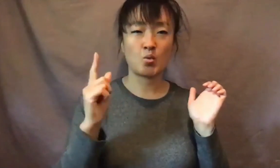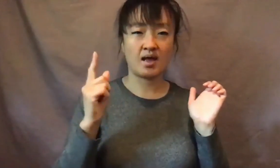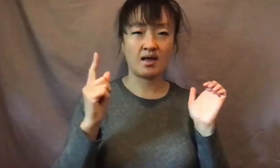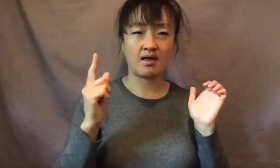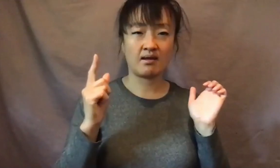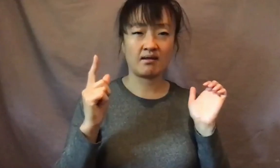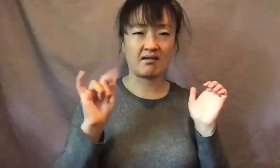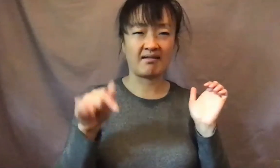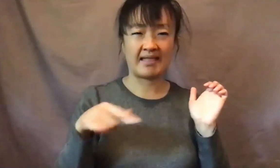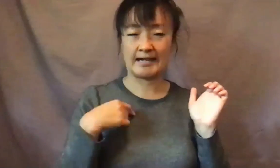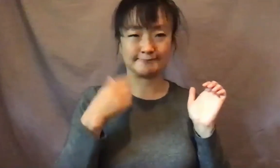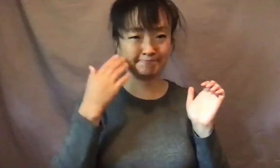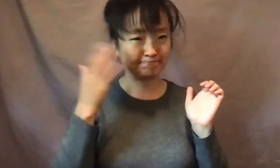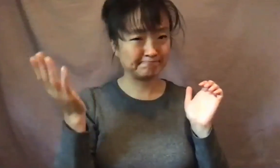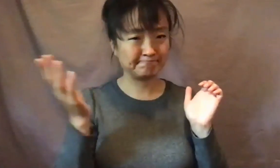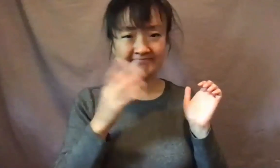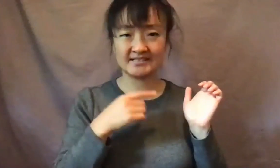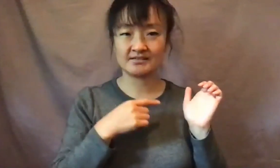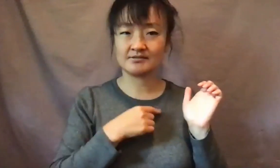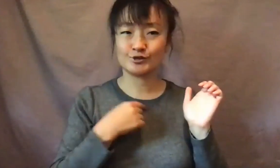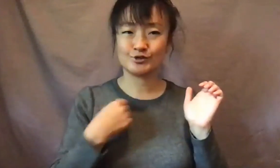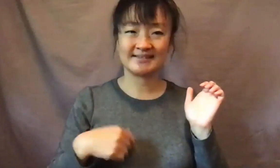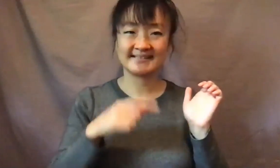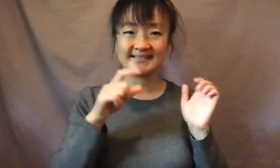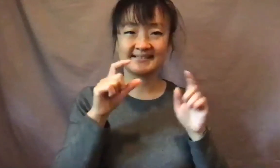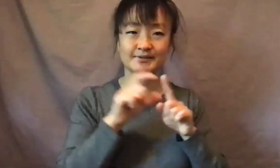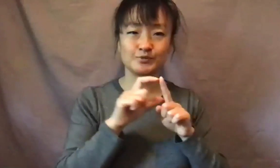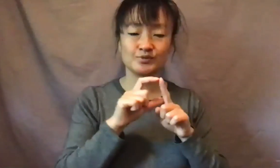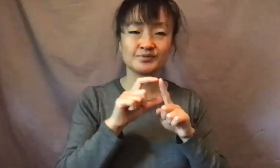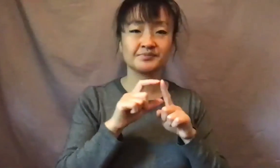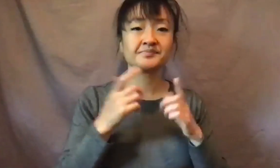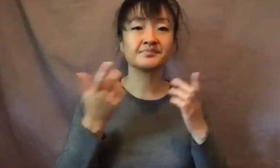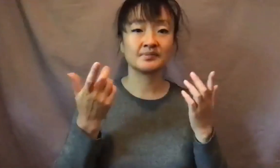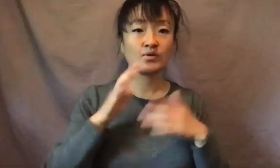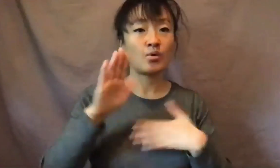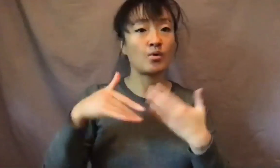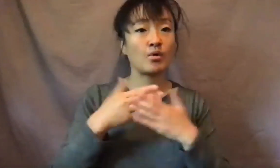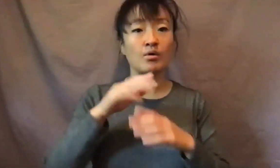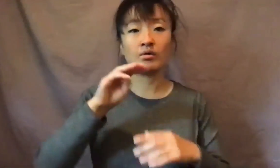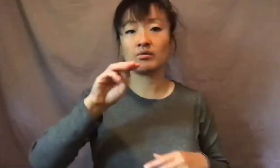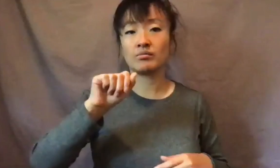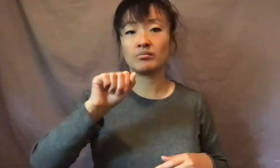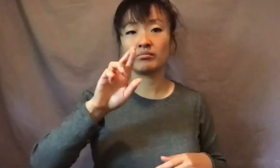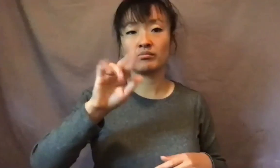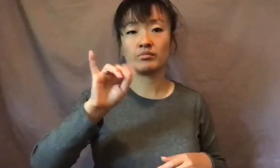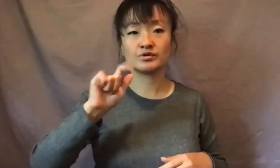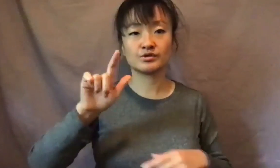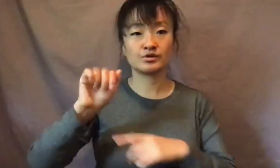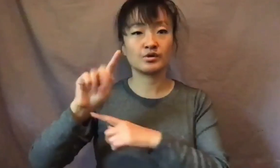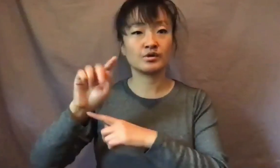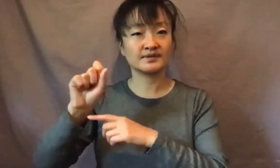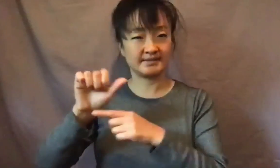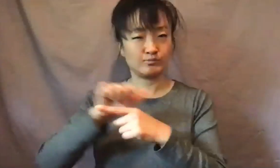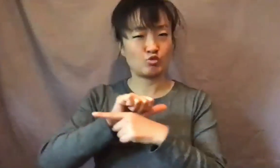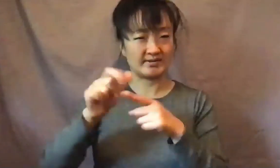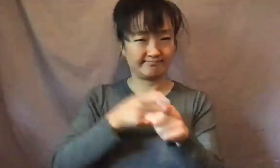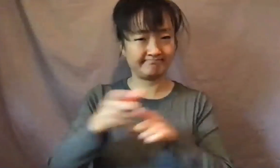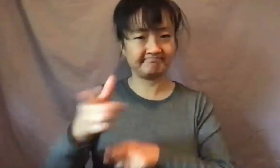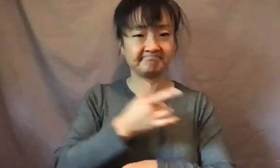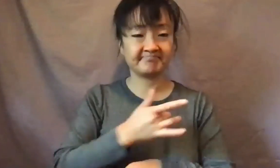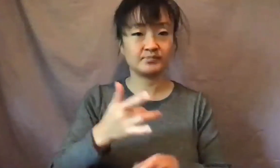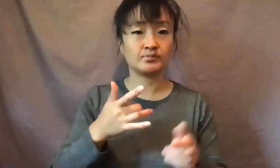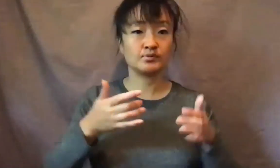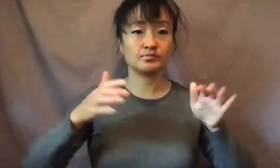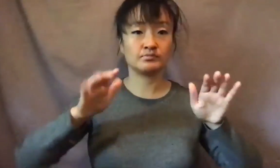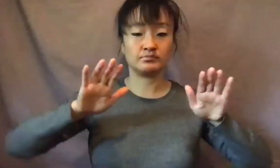right? And what we end up doing is we sort of even martial arts practices do this. We want to sort of have our feet on the ground,